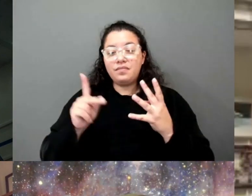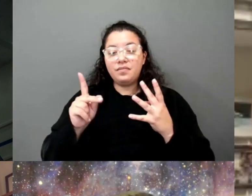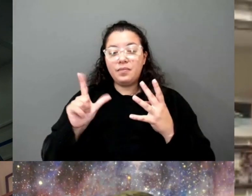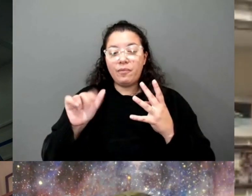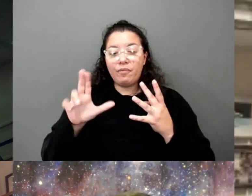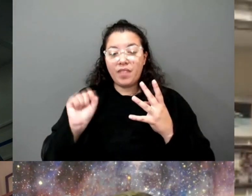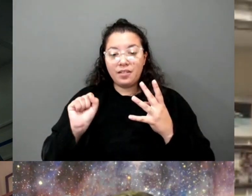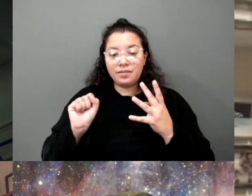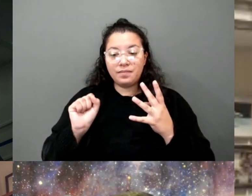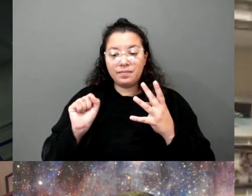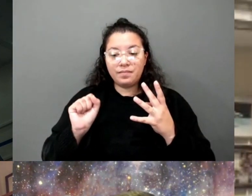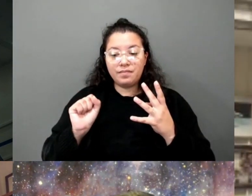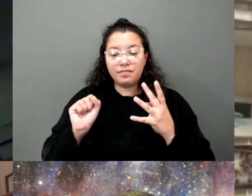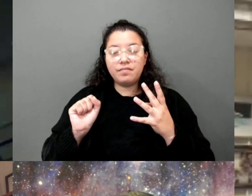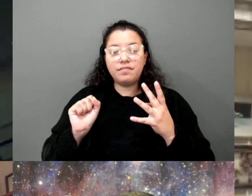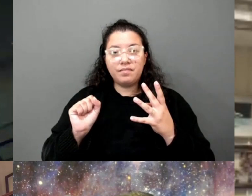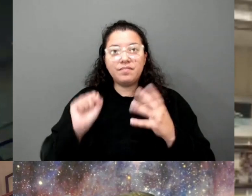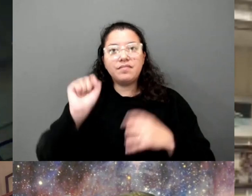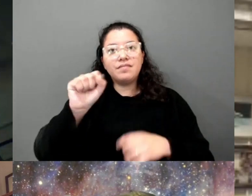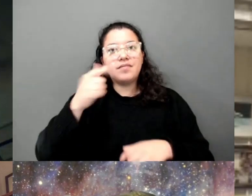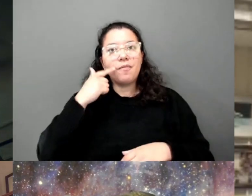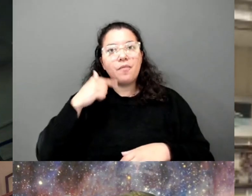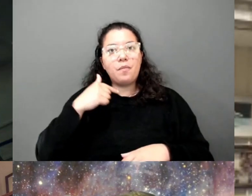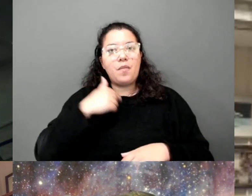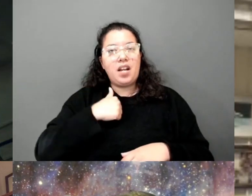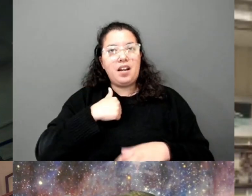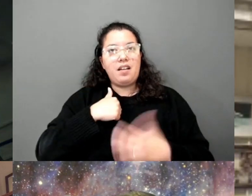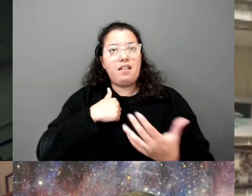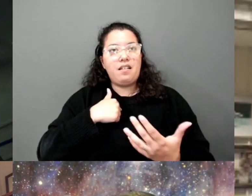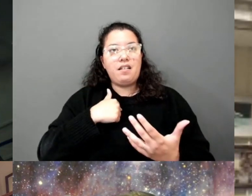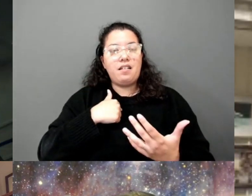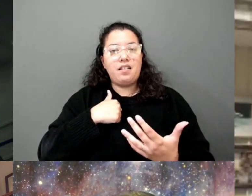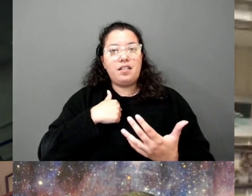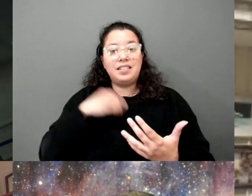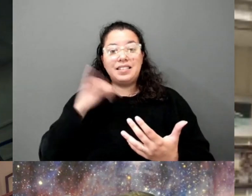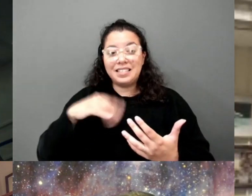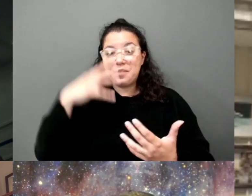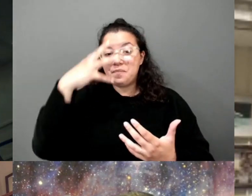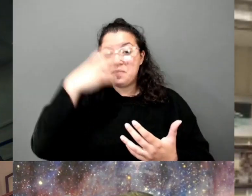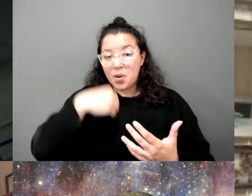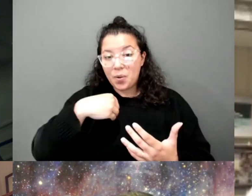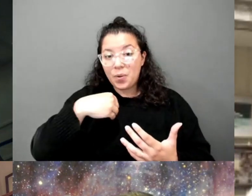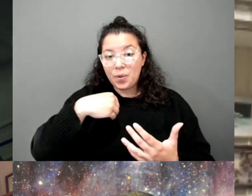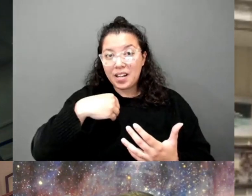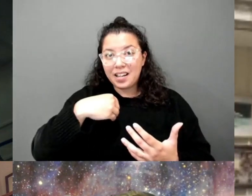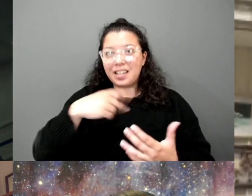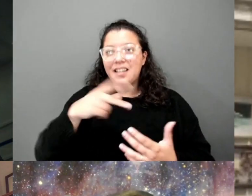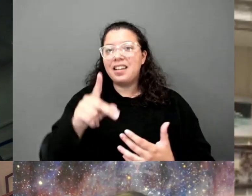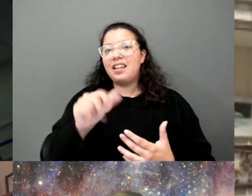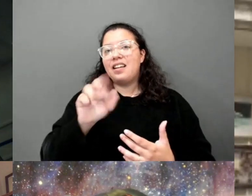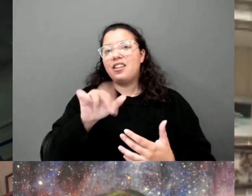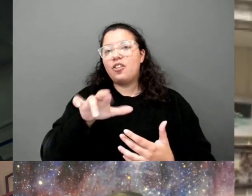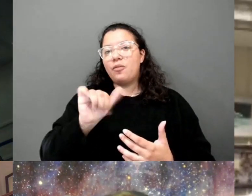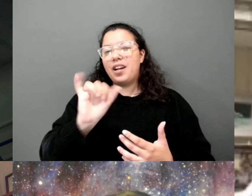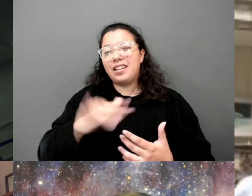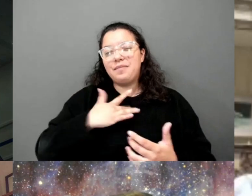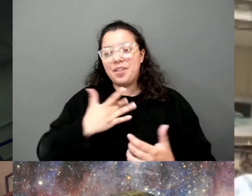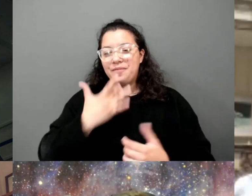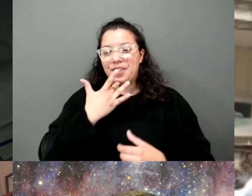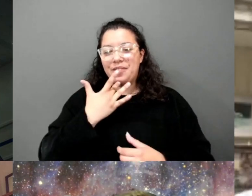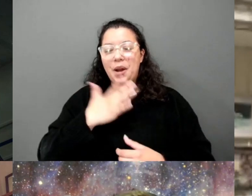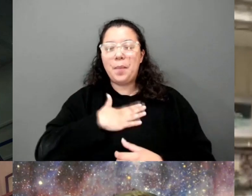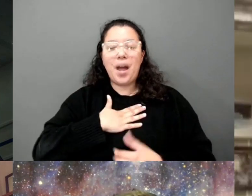terms of just plain beauty, the Karina is my favorite. It's my baby. I've looked at